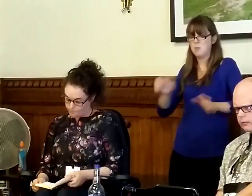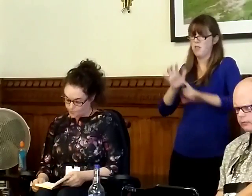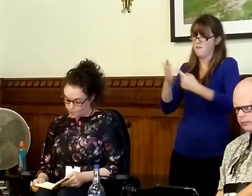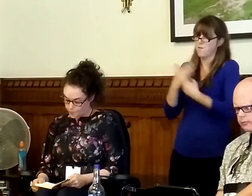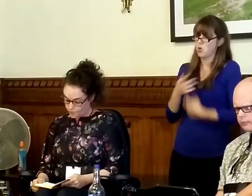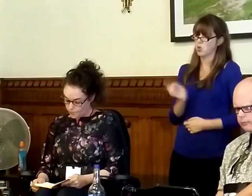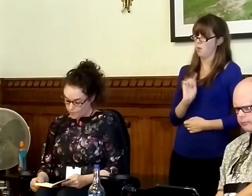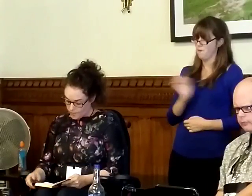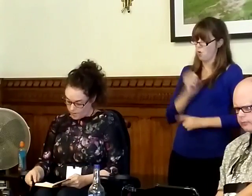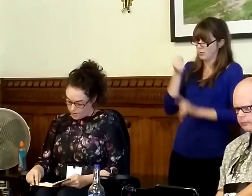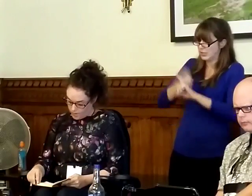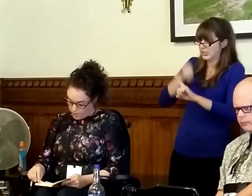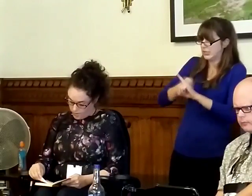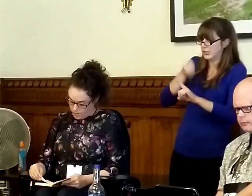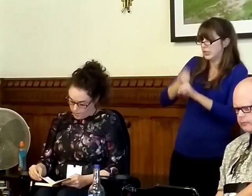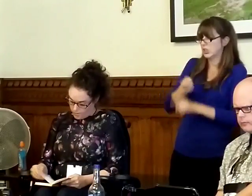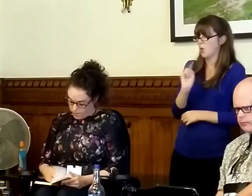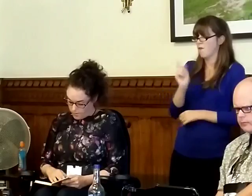rights.